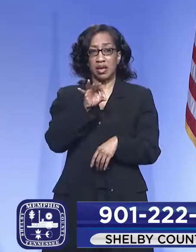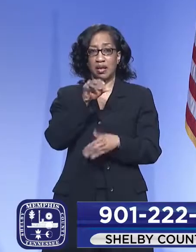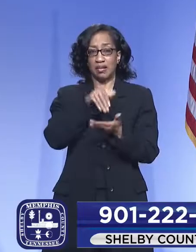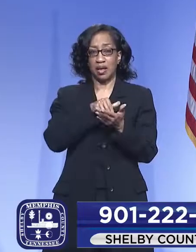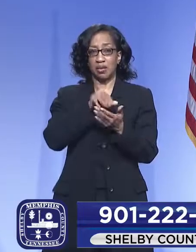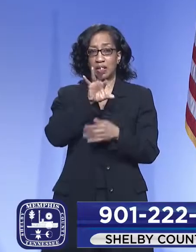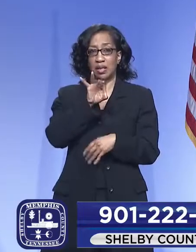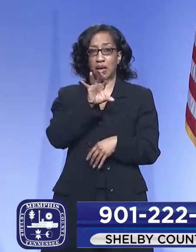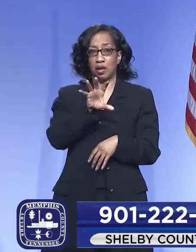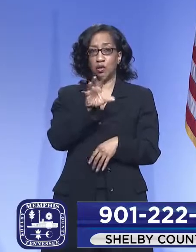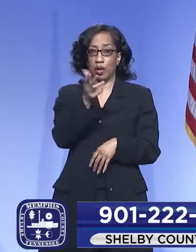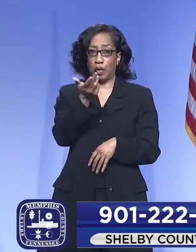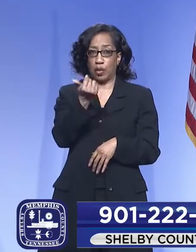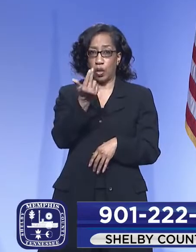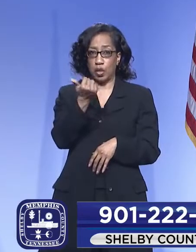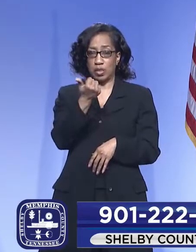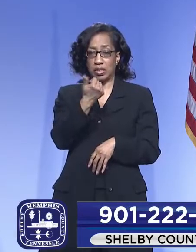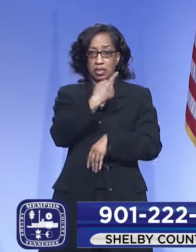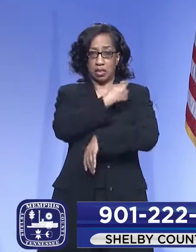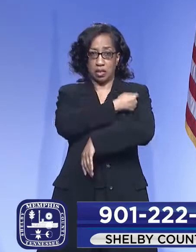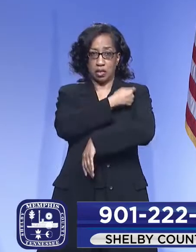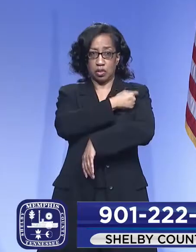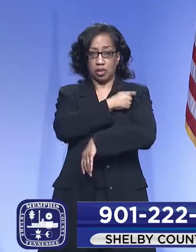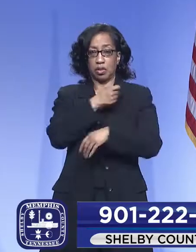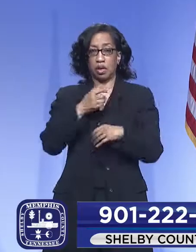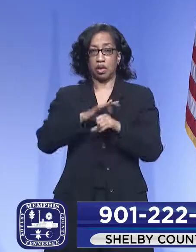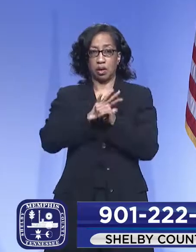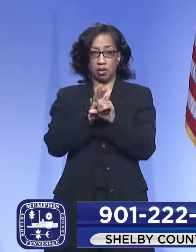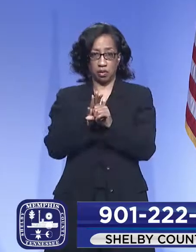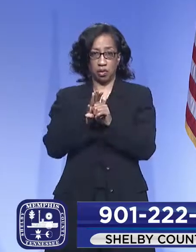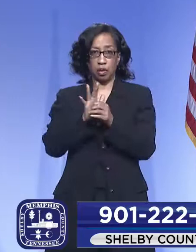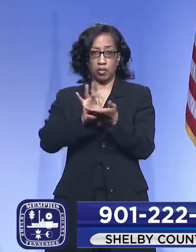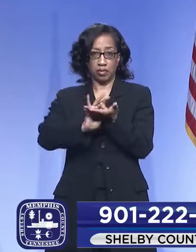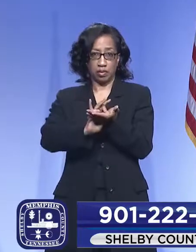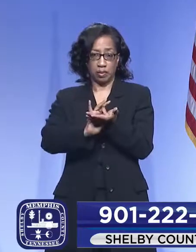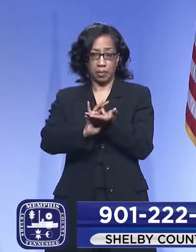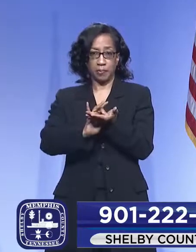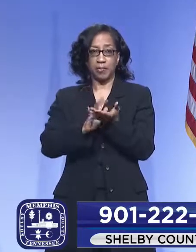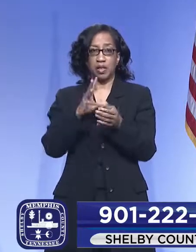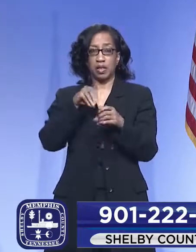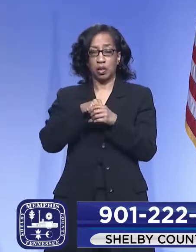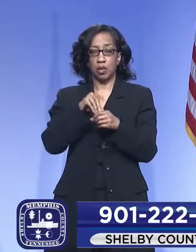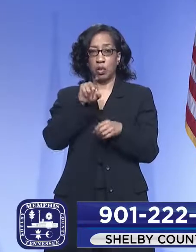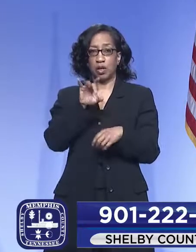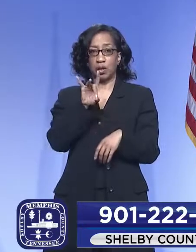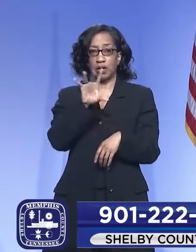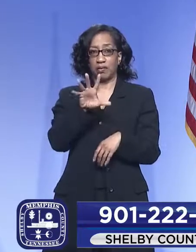269,913 doses of COVID vaccine. And that includes